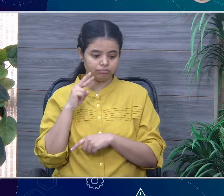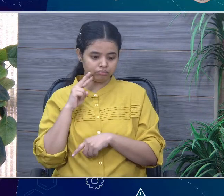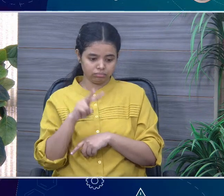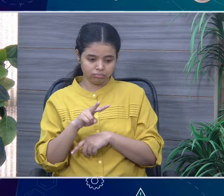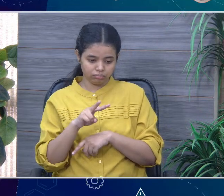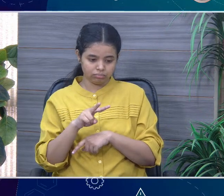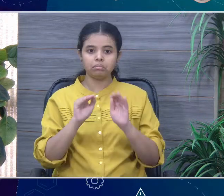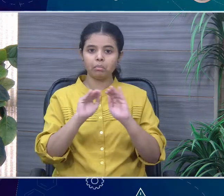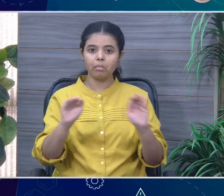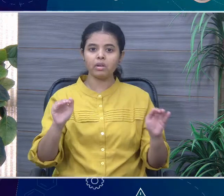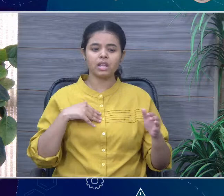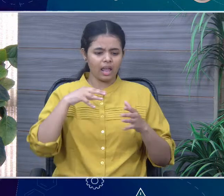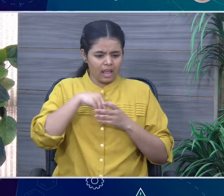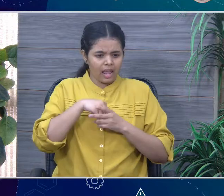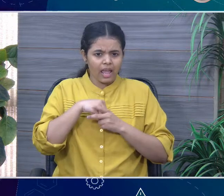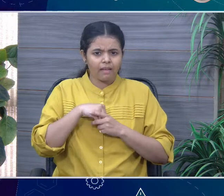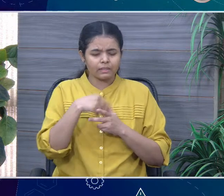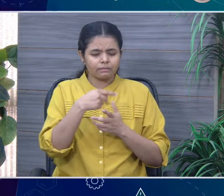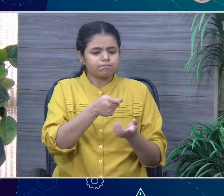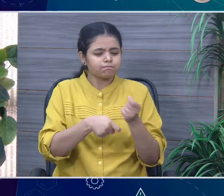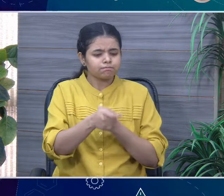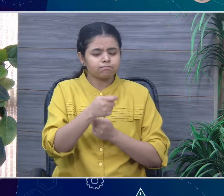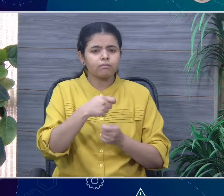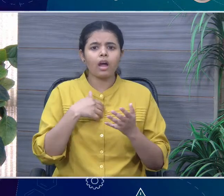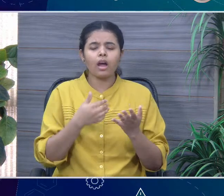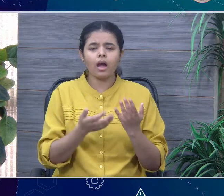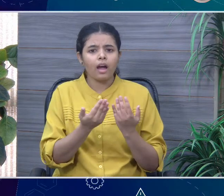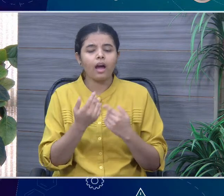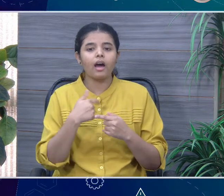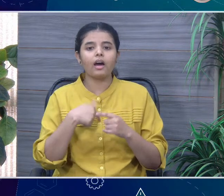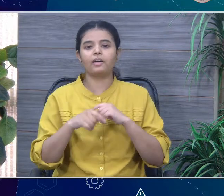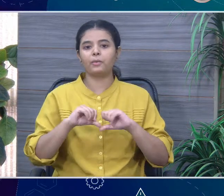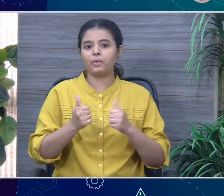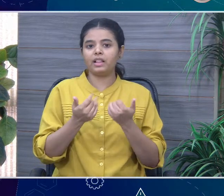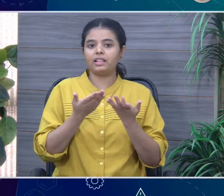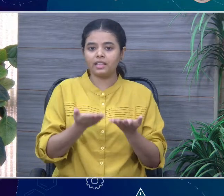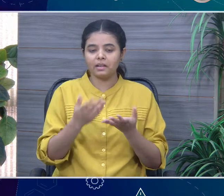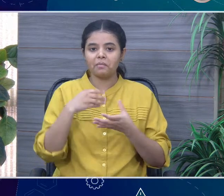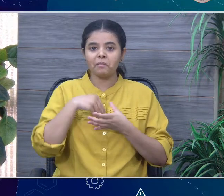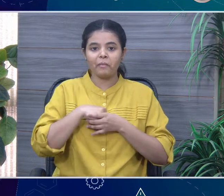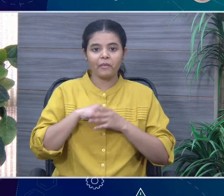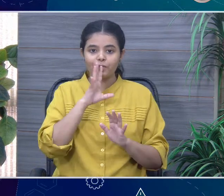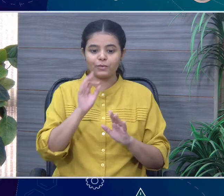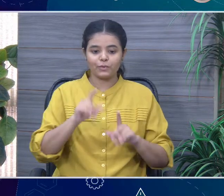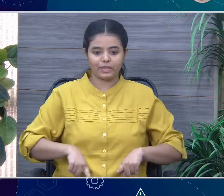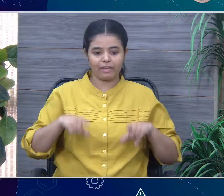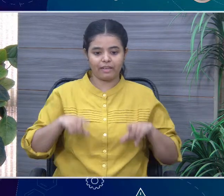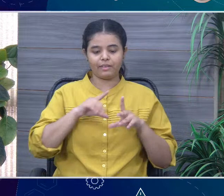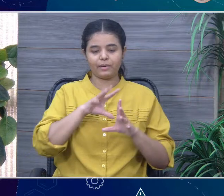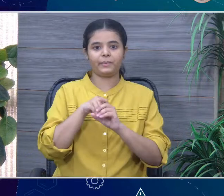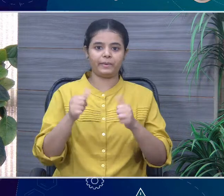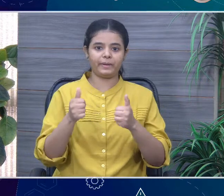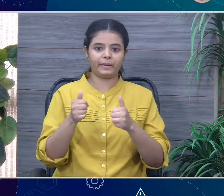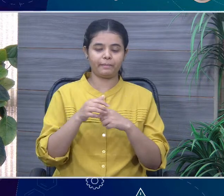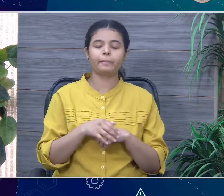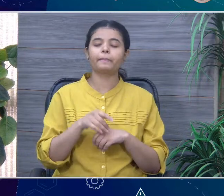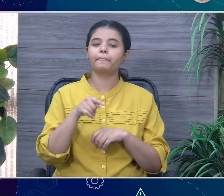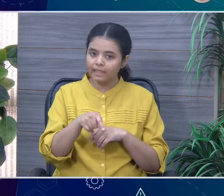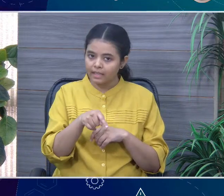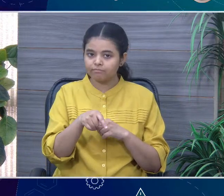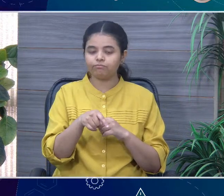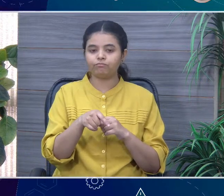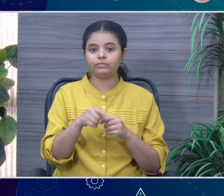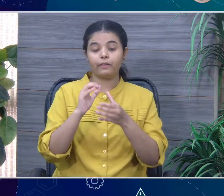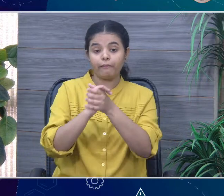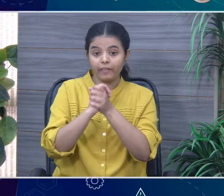these potentialities, to actualize these potentialities into their real lives. So this is where the buddy